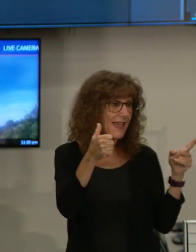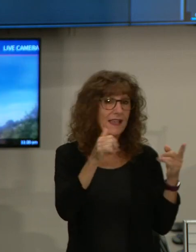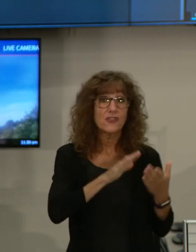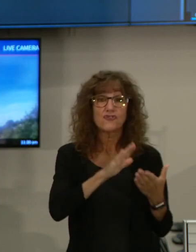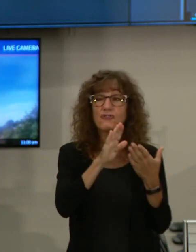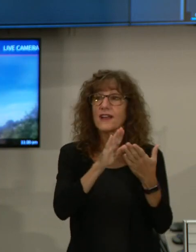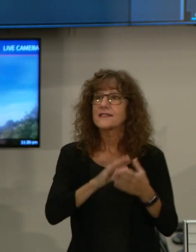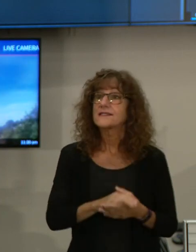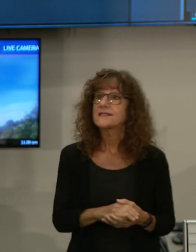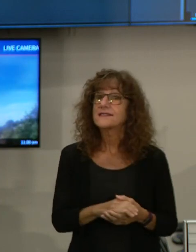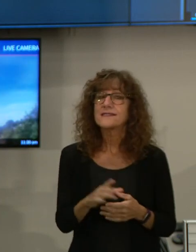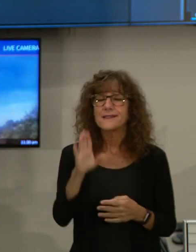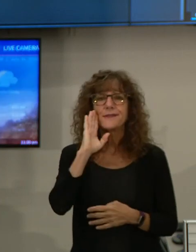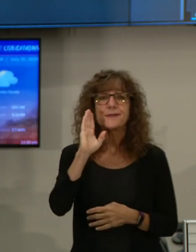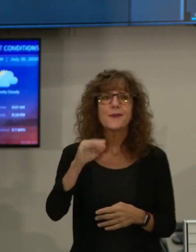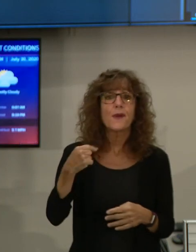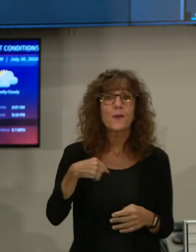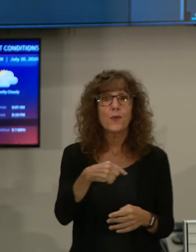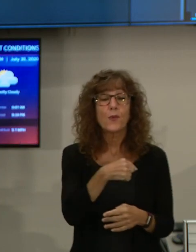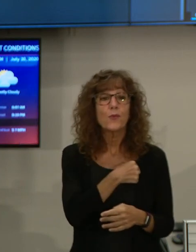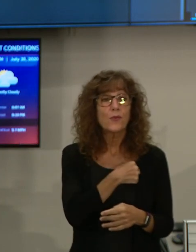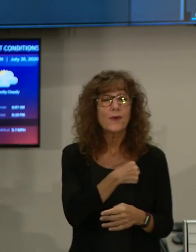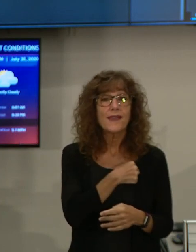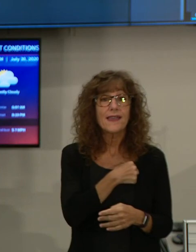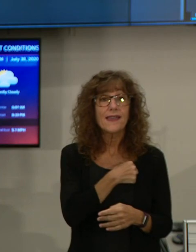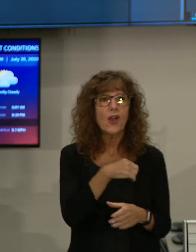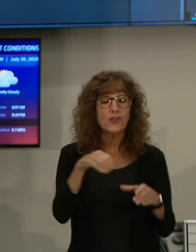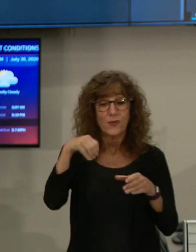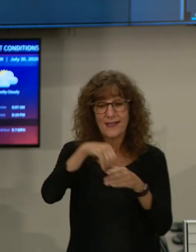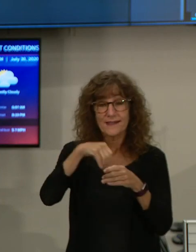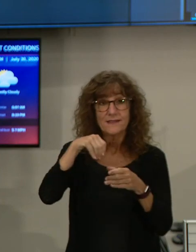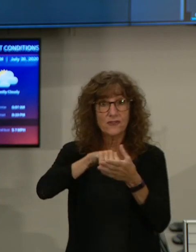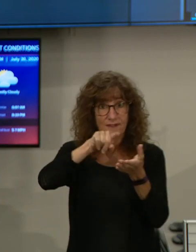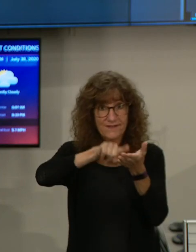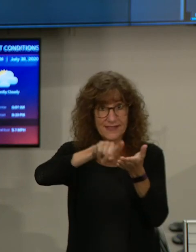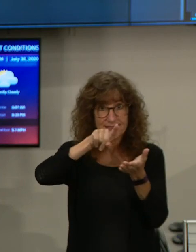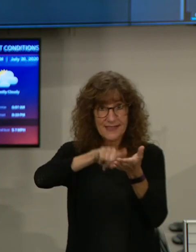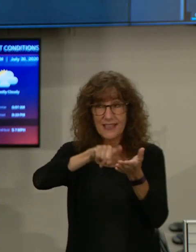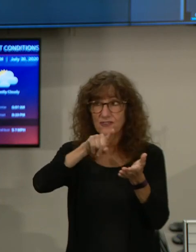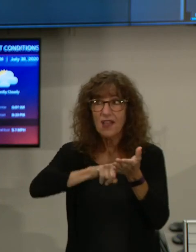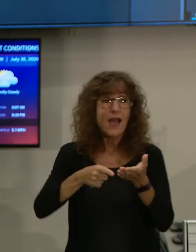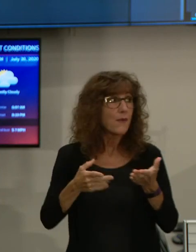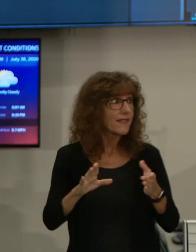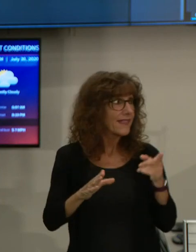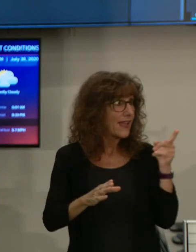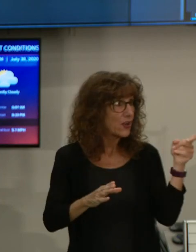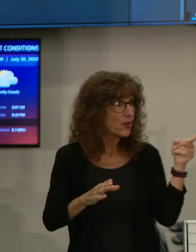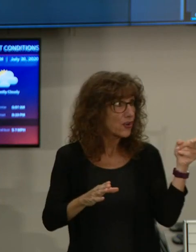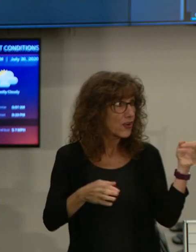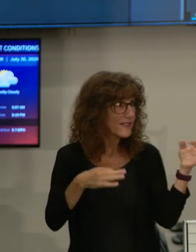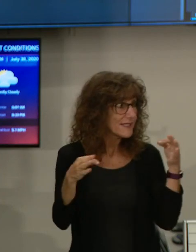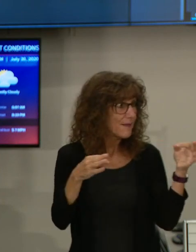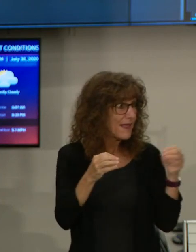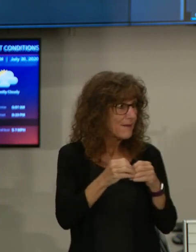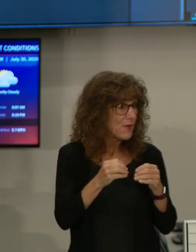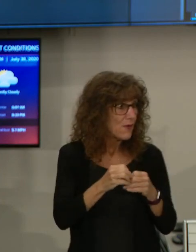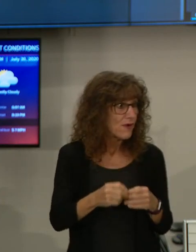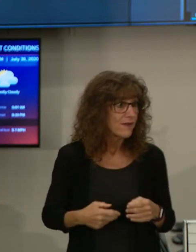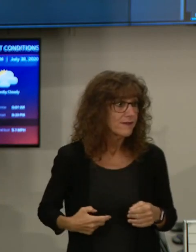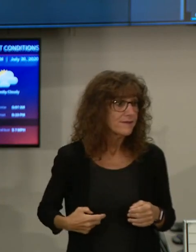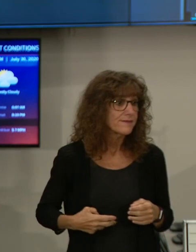as you well know, we're doing an internal investigation, and I'll let her expand on it a little bit more.